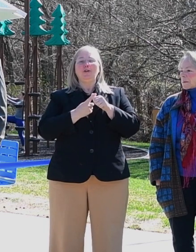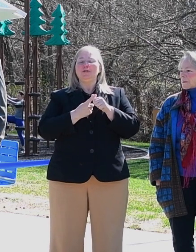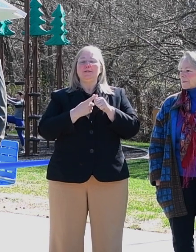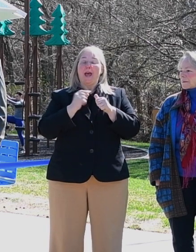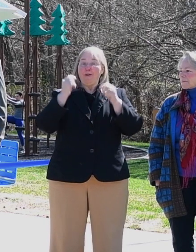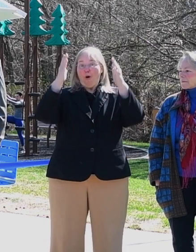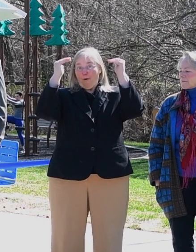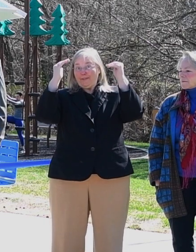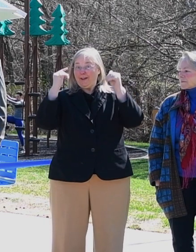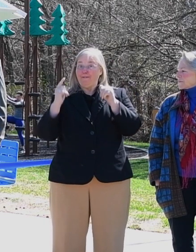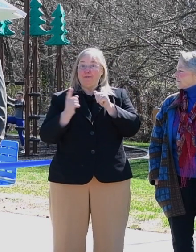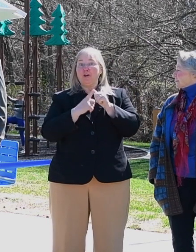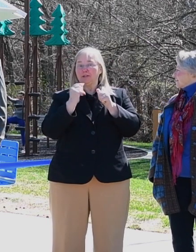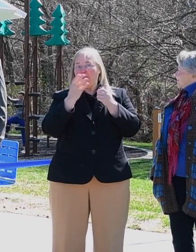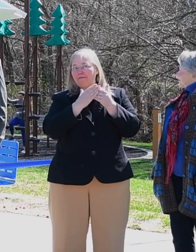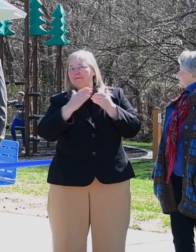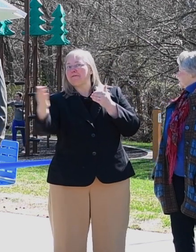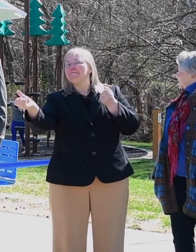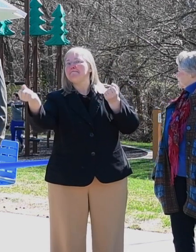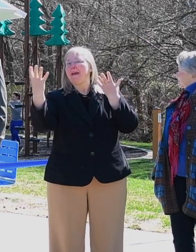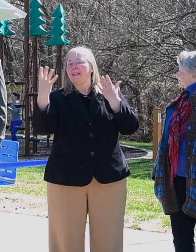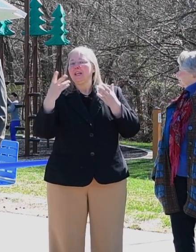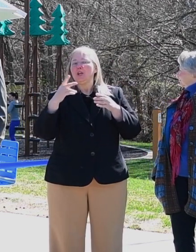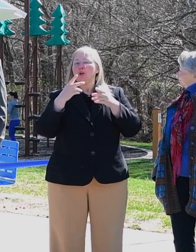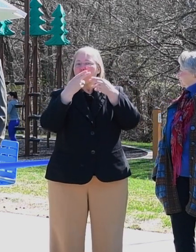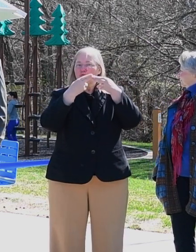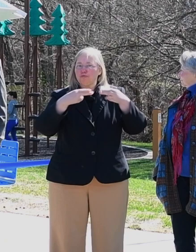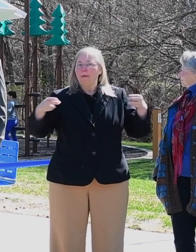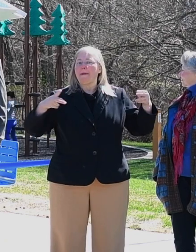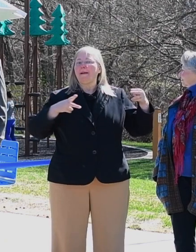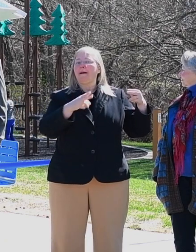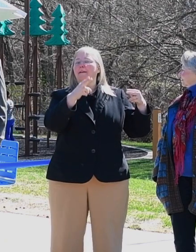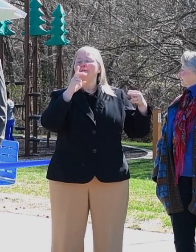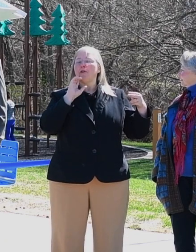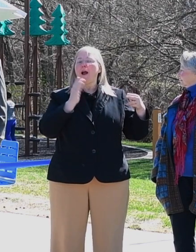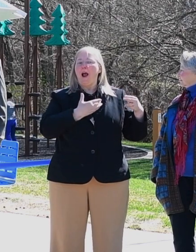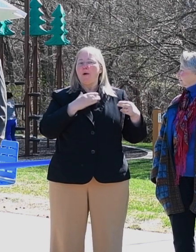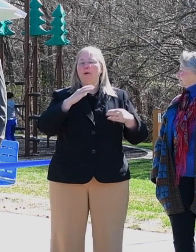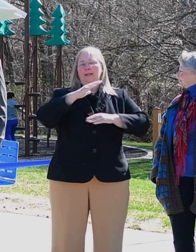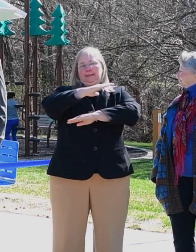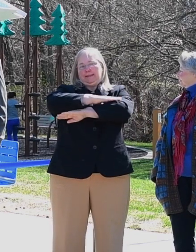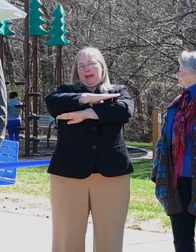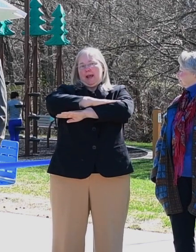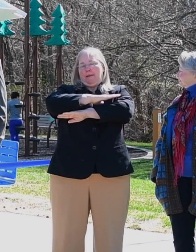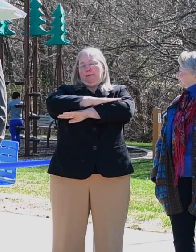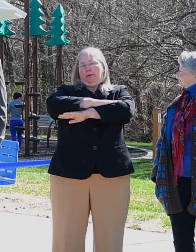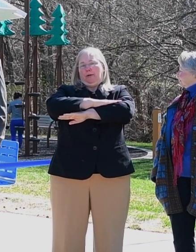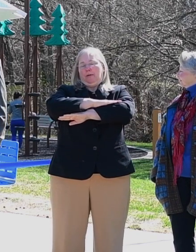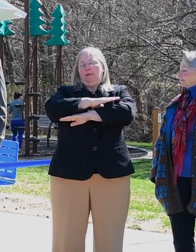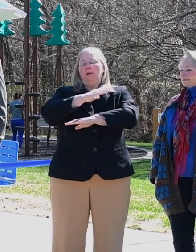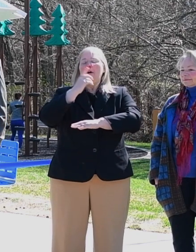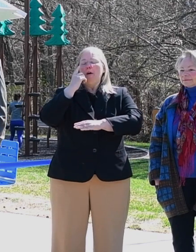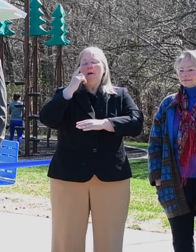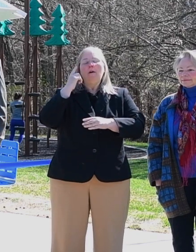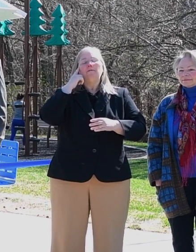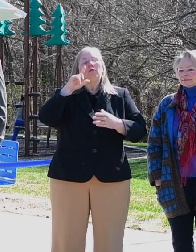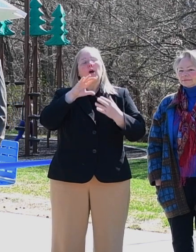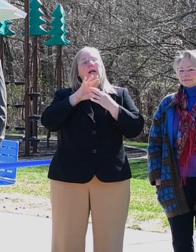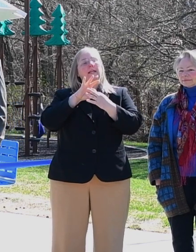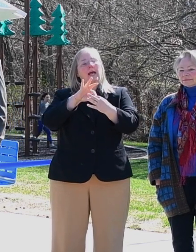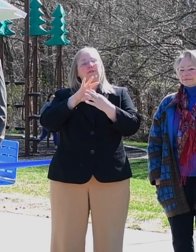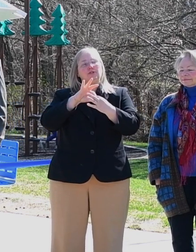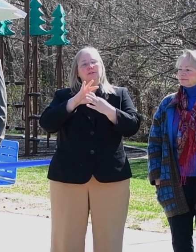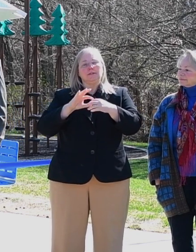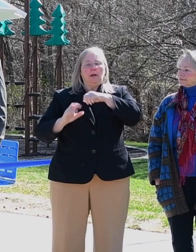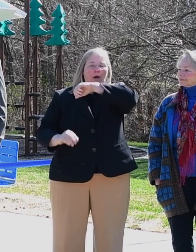and hopefully first of many ribbon cuttings for our tables of or for connections.